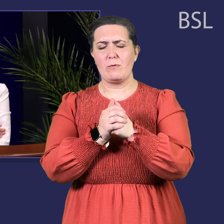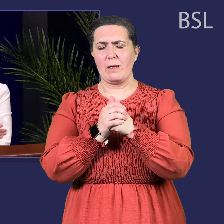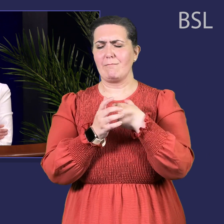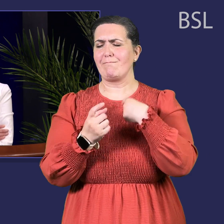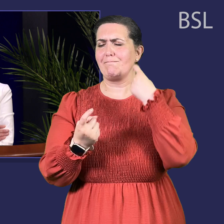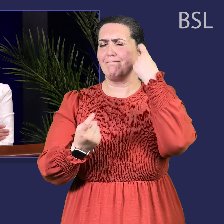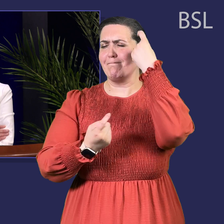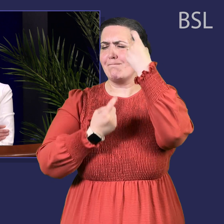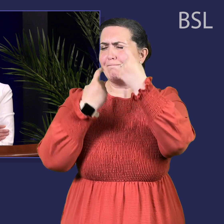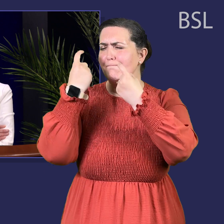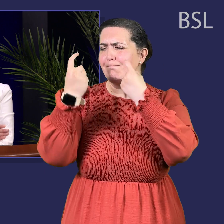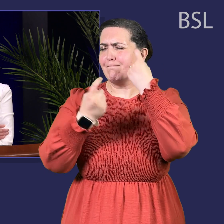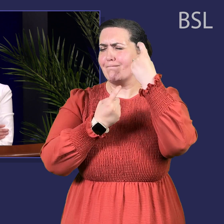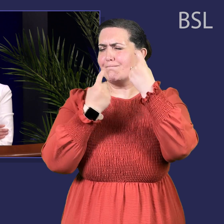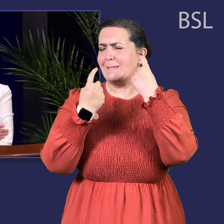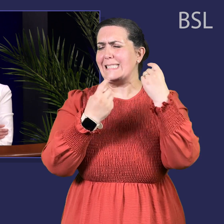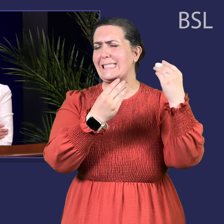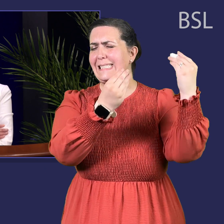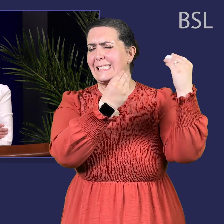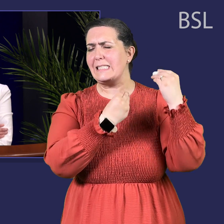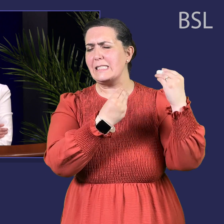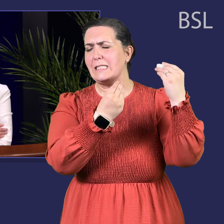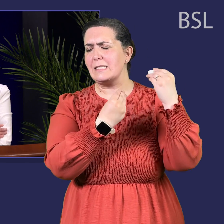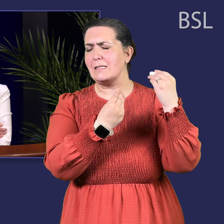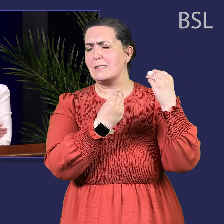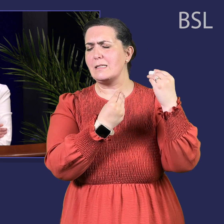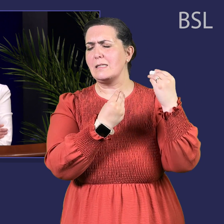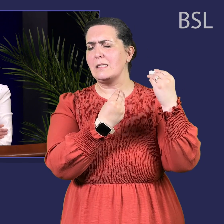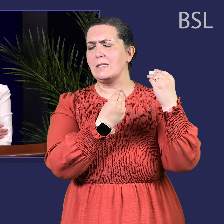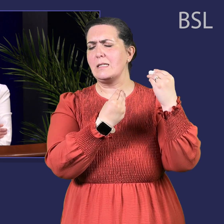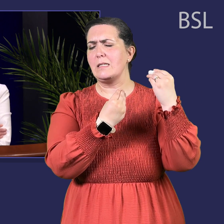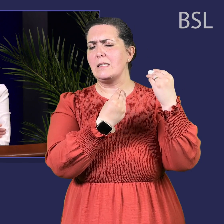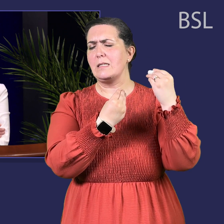We pray as we reflect on his teachings